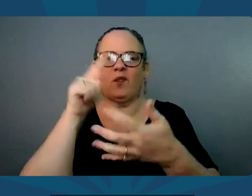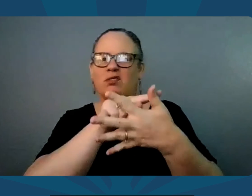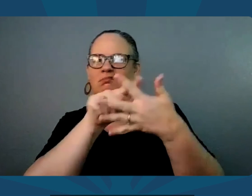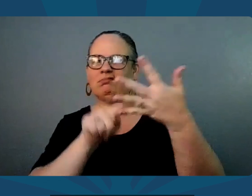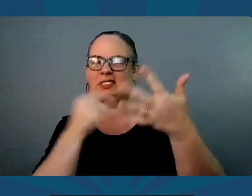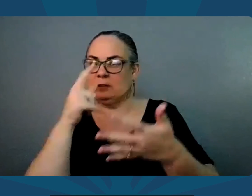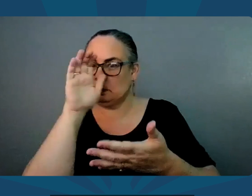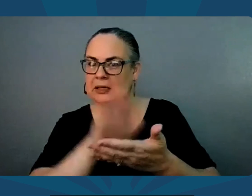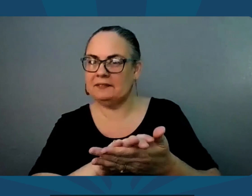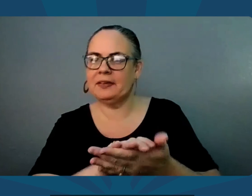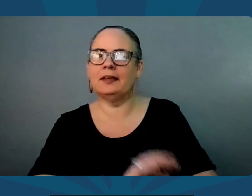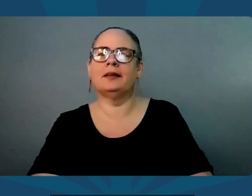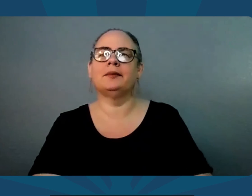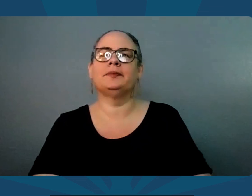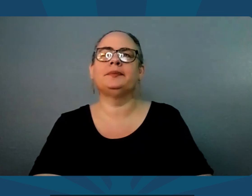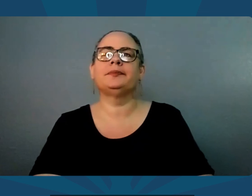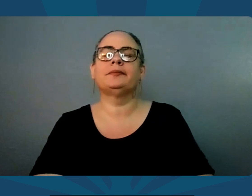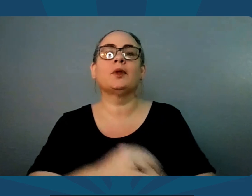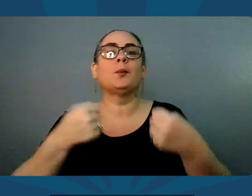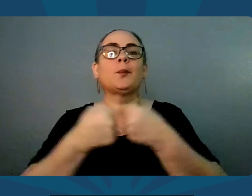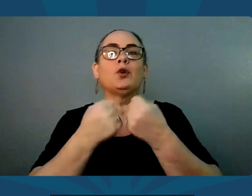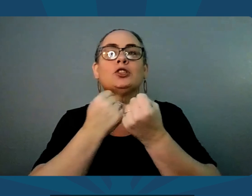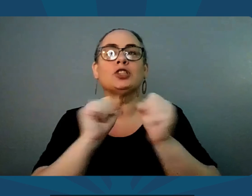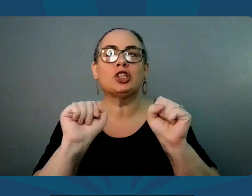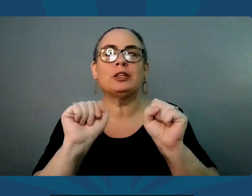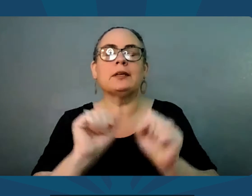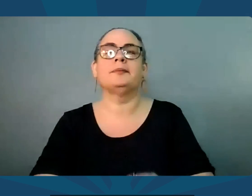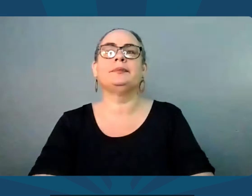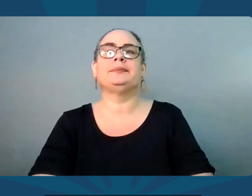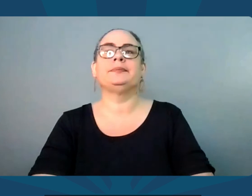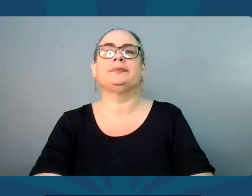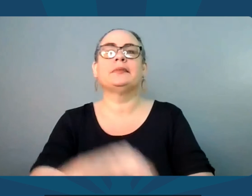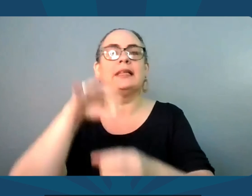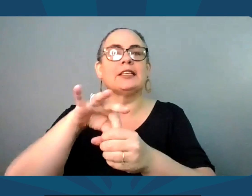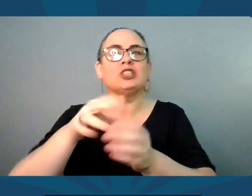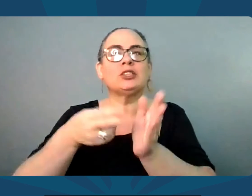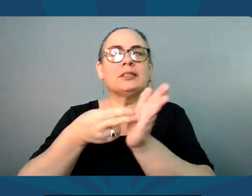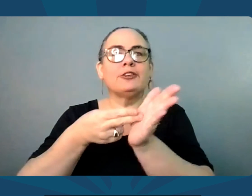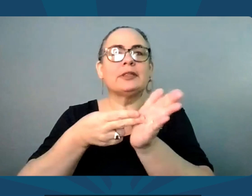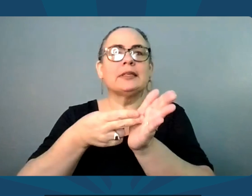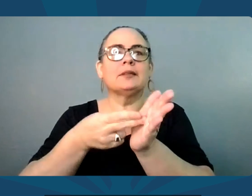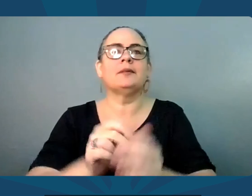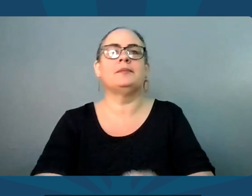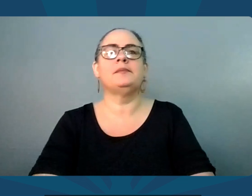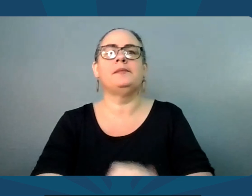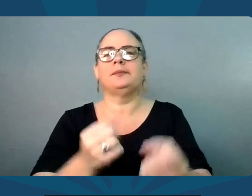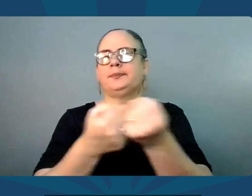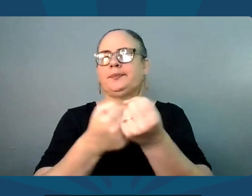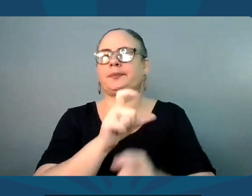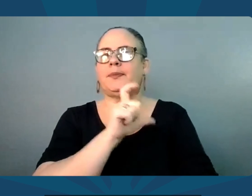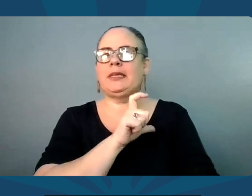I ask for your support if you believe in the following: border security,